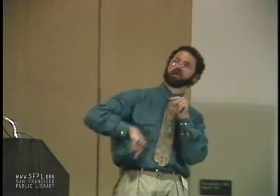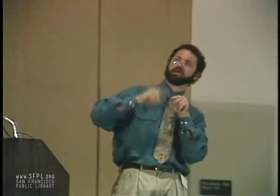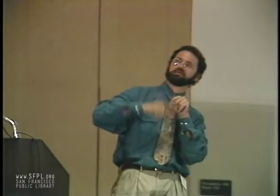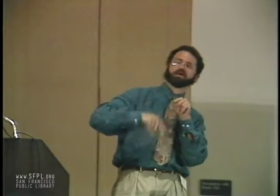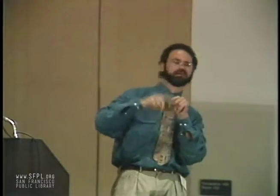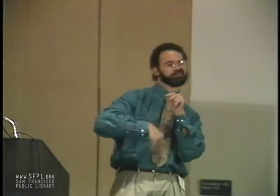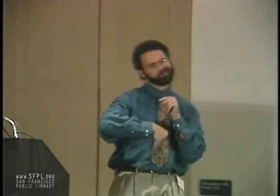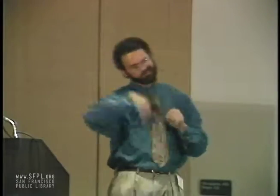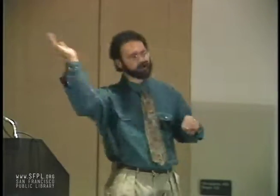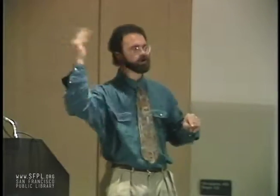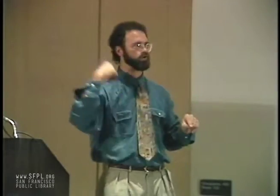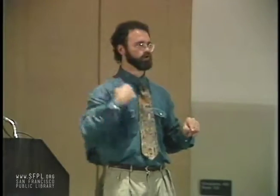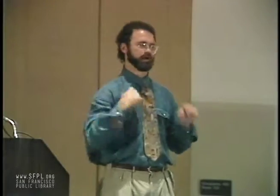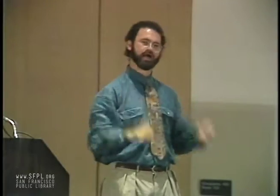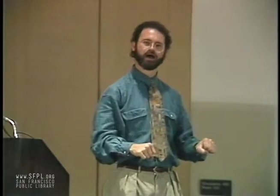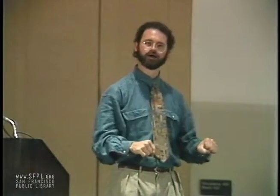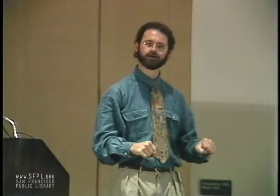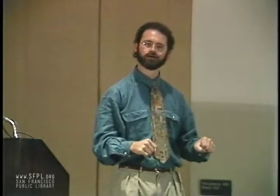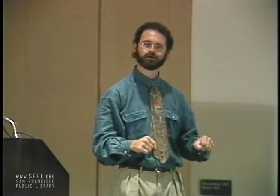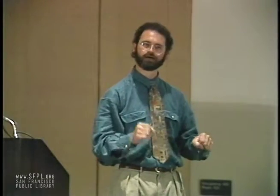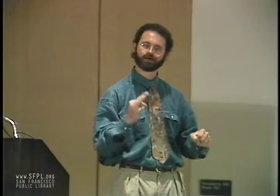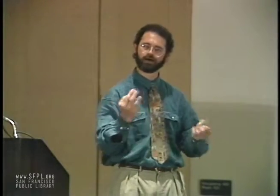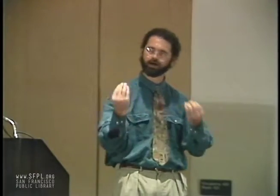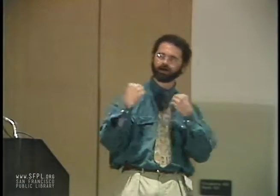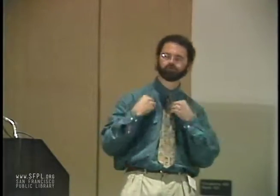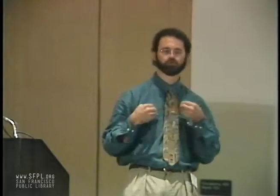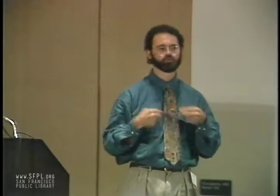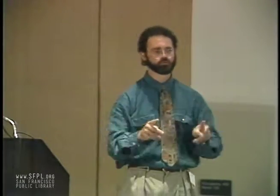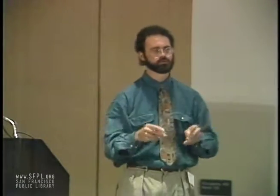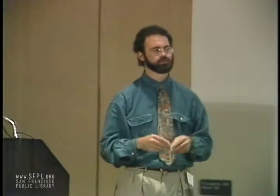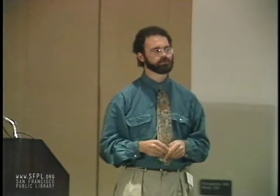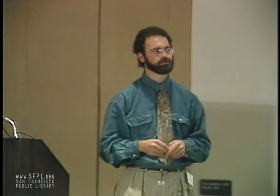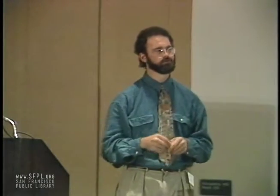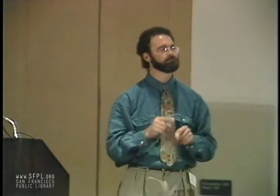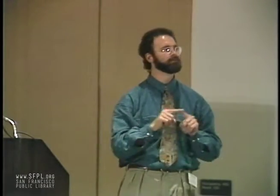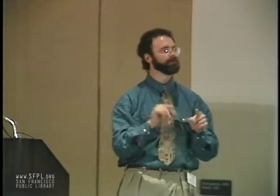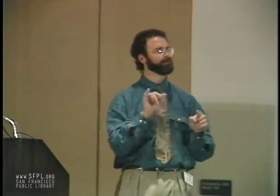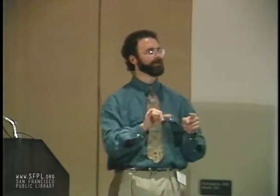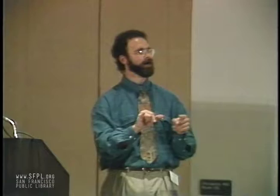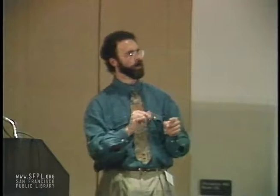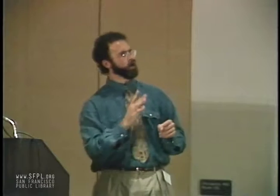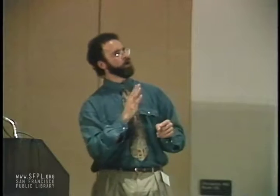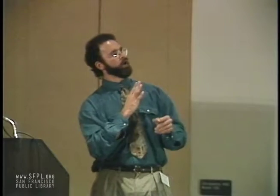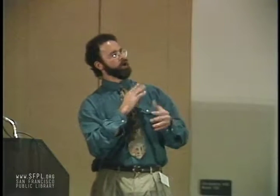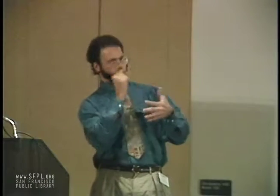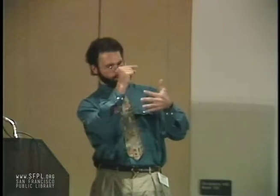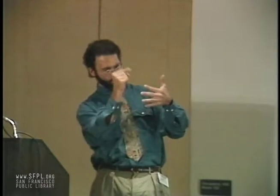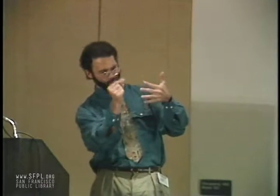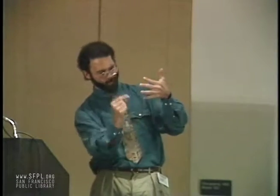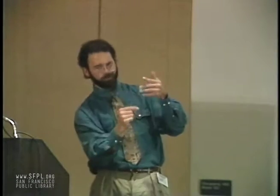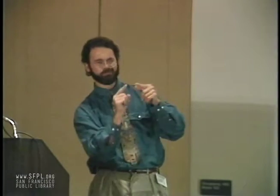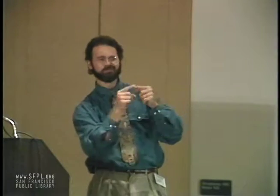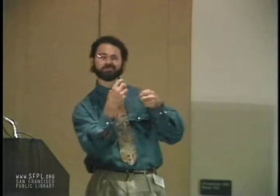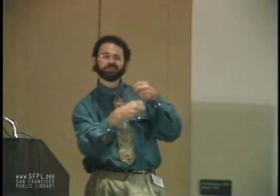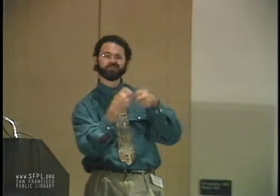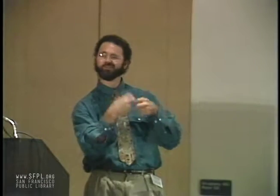empowerment and a frustration with oppression, and a sense of, we don't need this anymore, we need to take our own destiny into our own